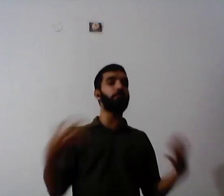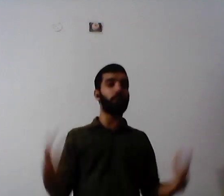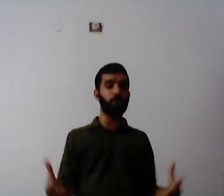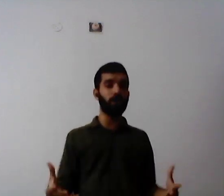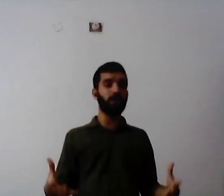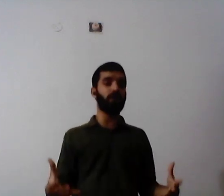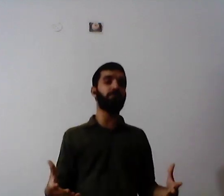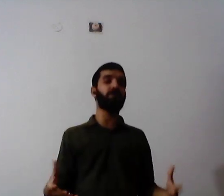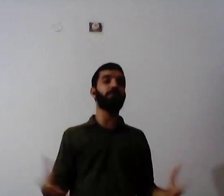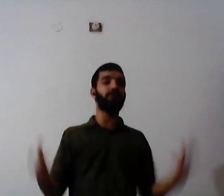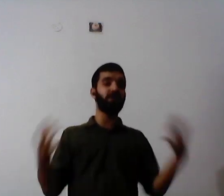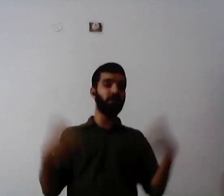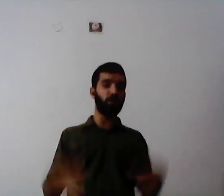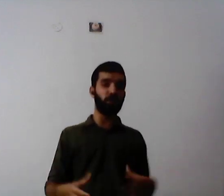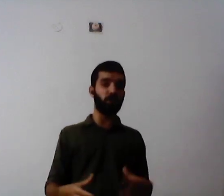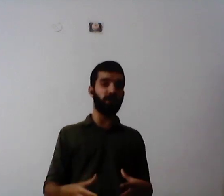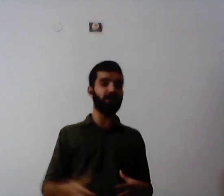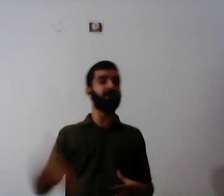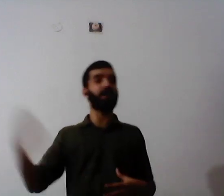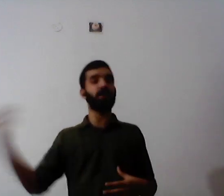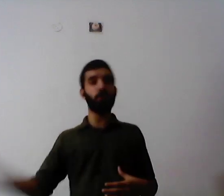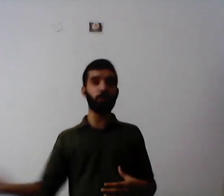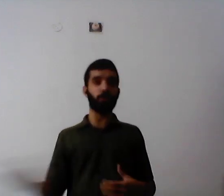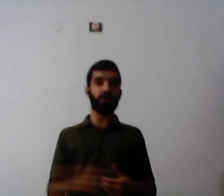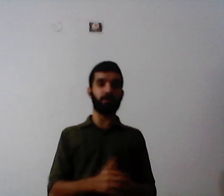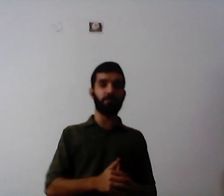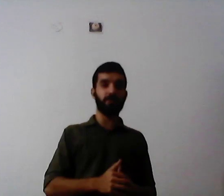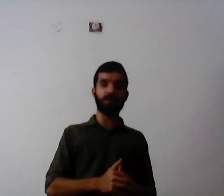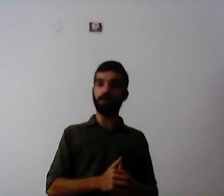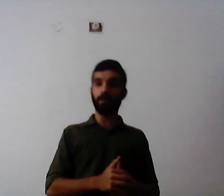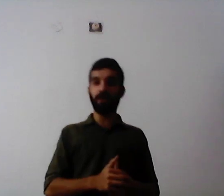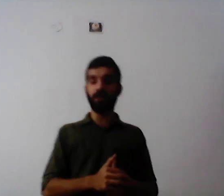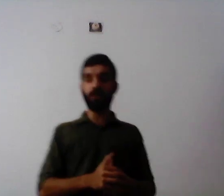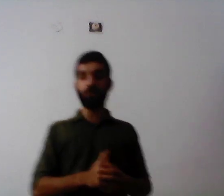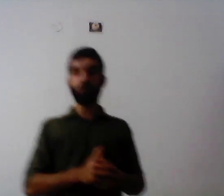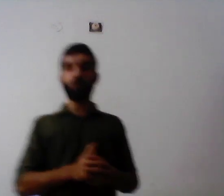more comfortable in cold water than in hot water. Is that very clear?